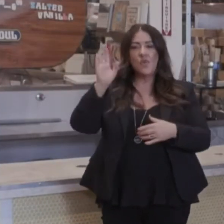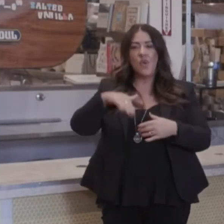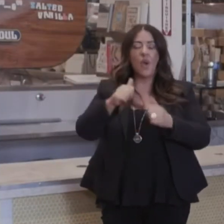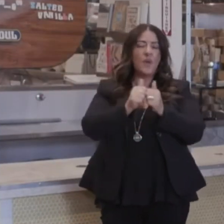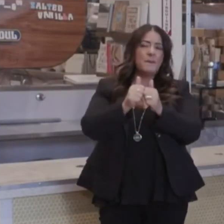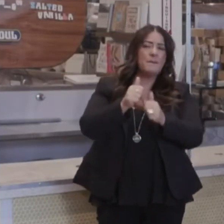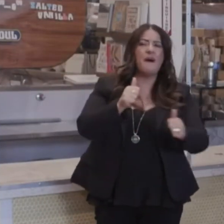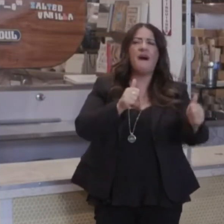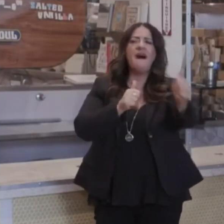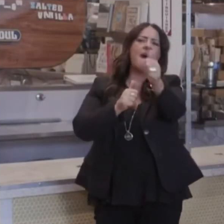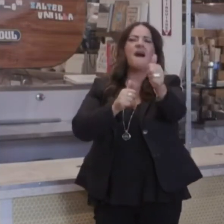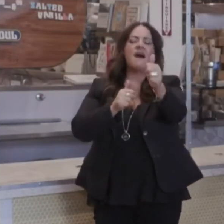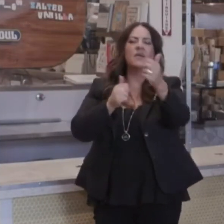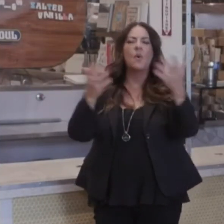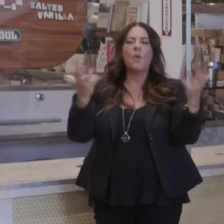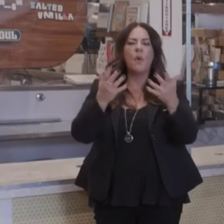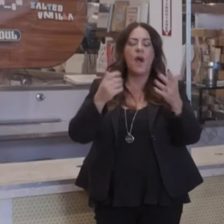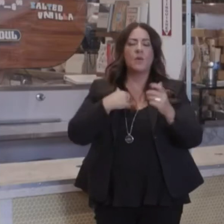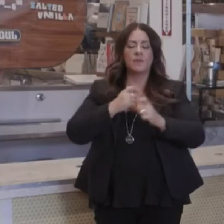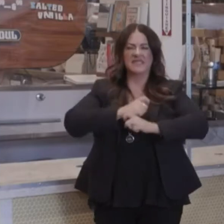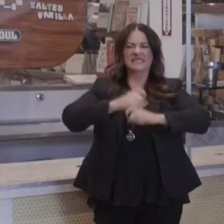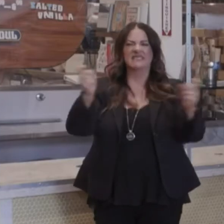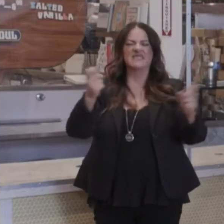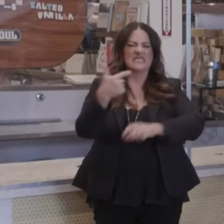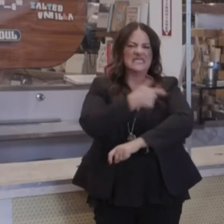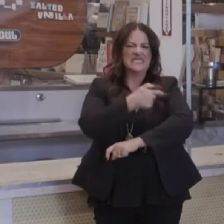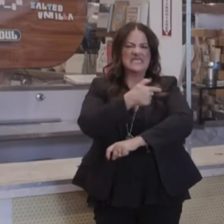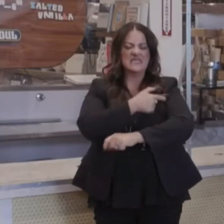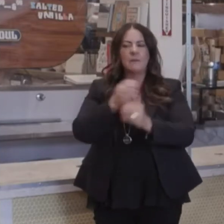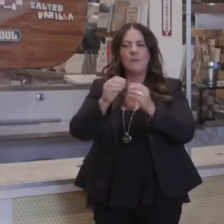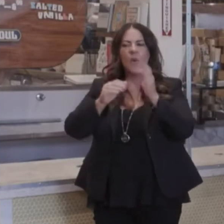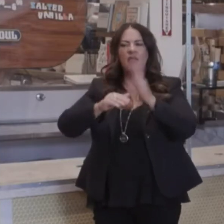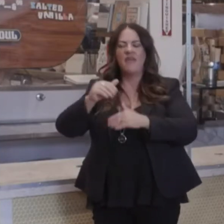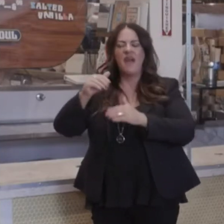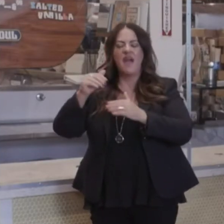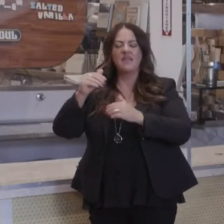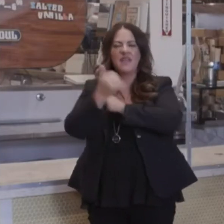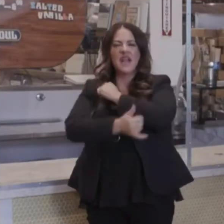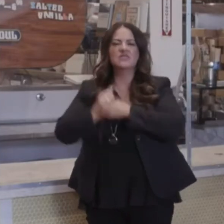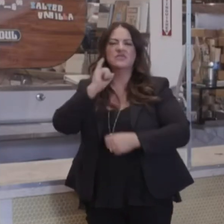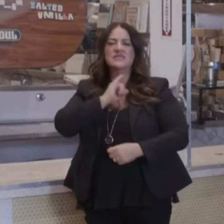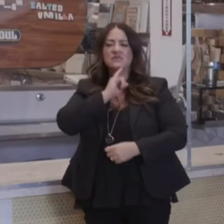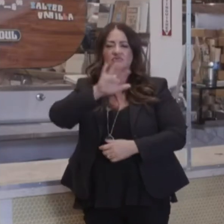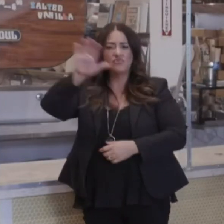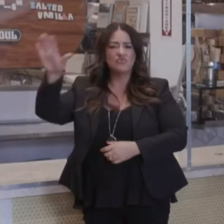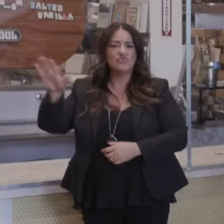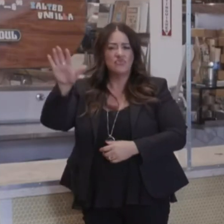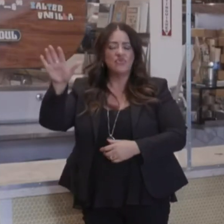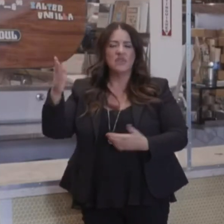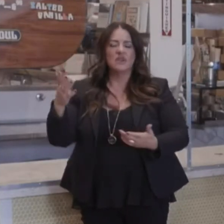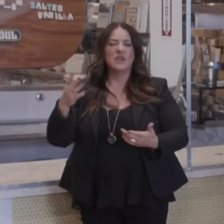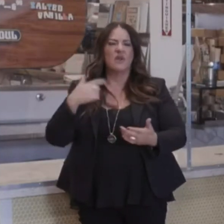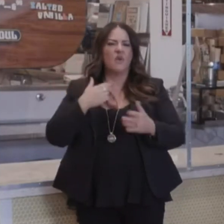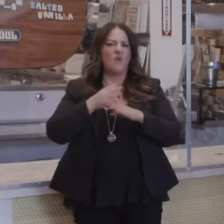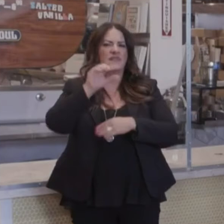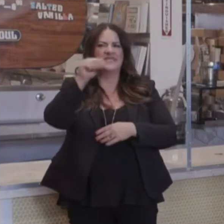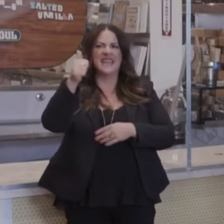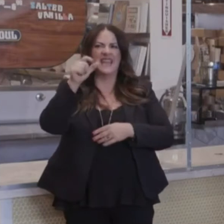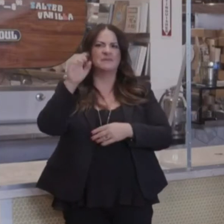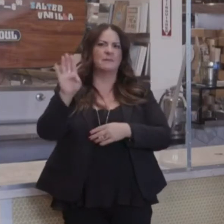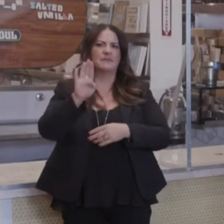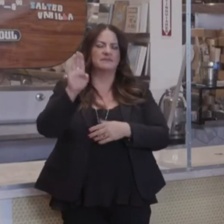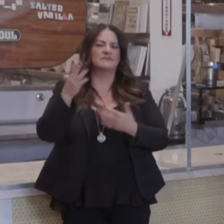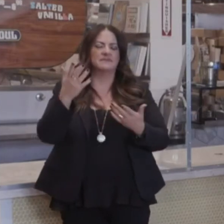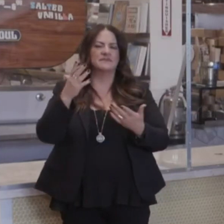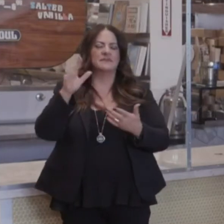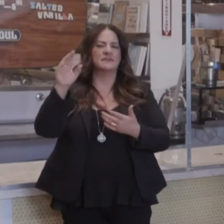in total number of doses that have been administered. Now over 7.4 million doses have been administered. We've been averaging just shy of